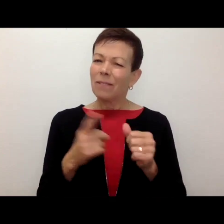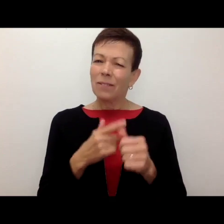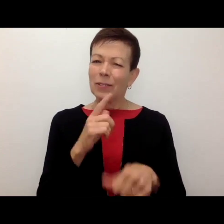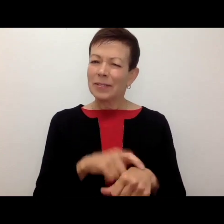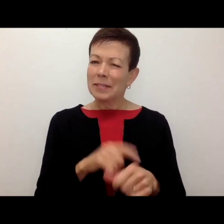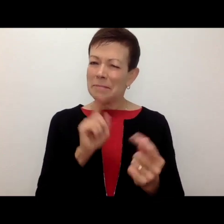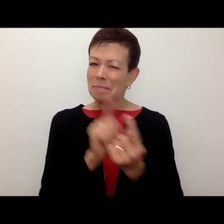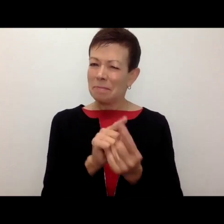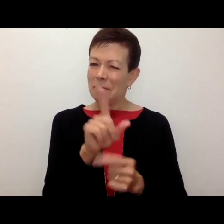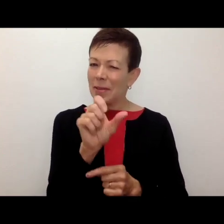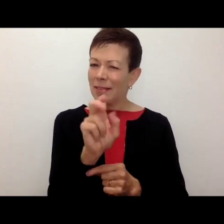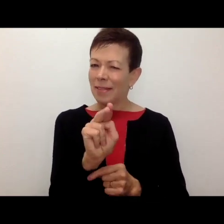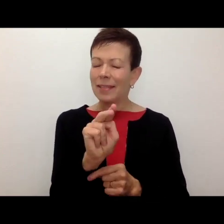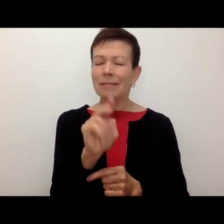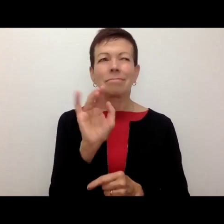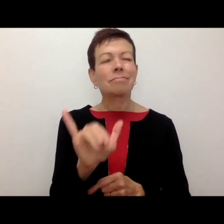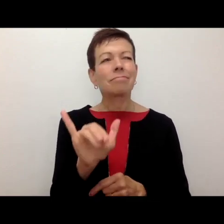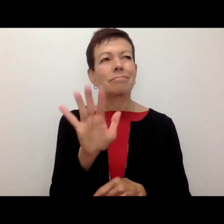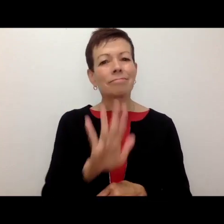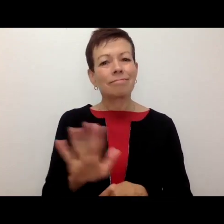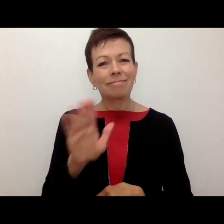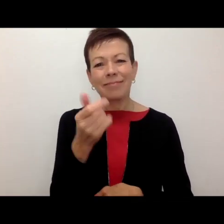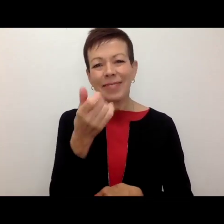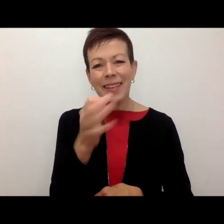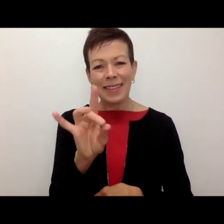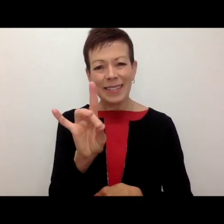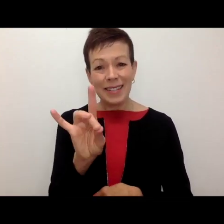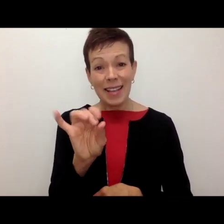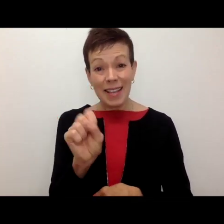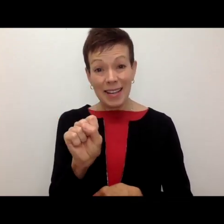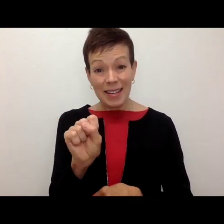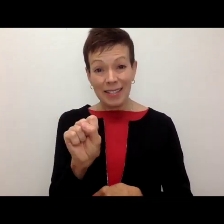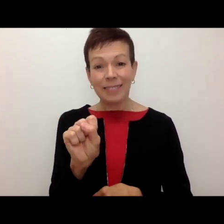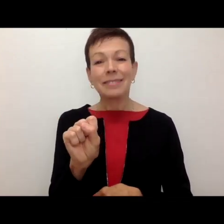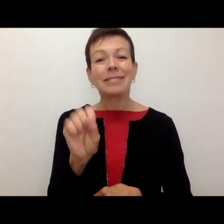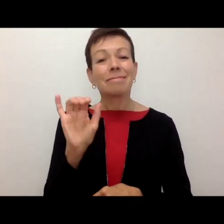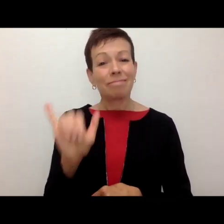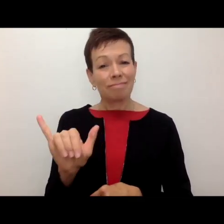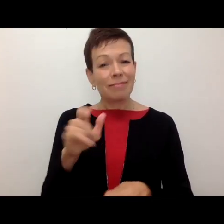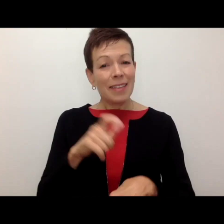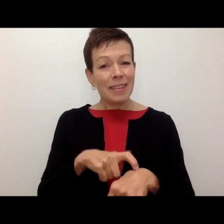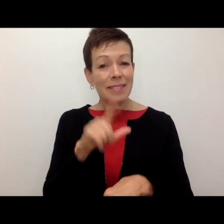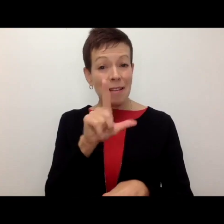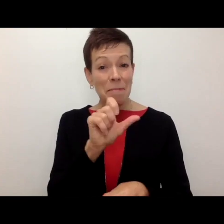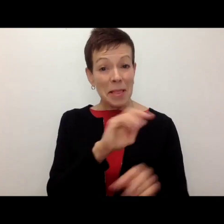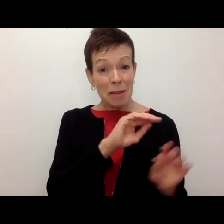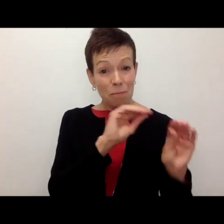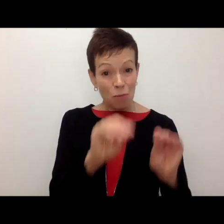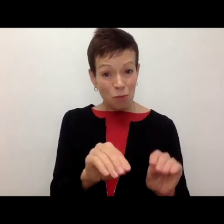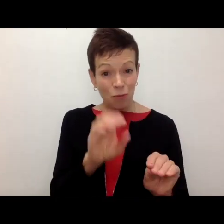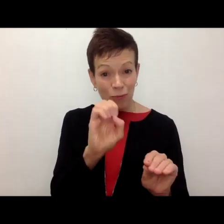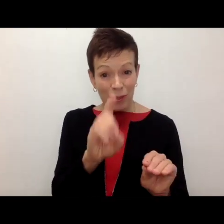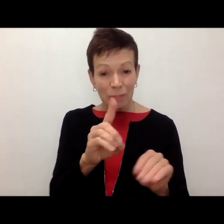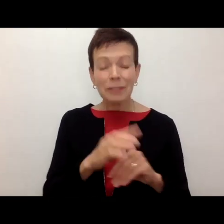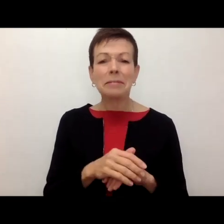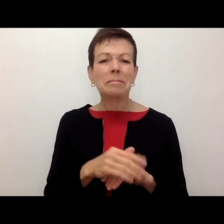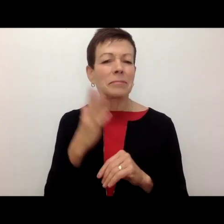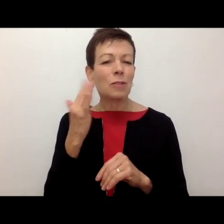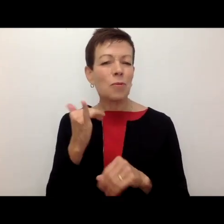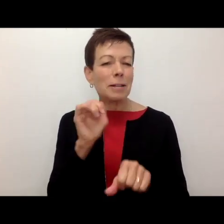The first time I met Len would have been the early 1980s. At that time, Len had moved to Edmonton.